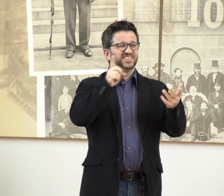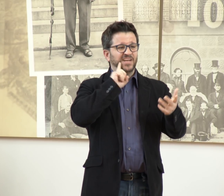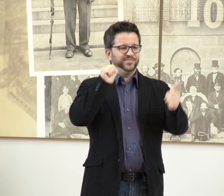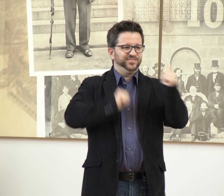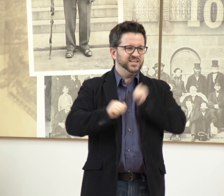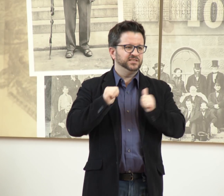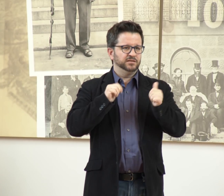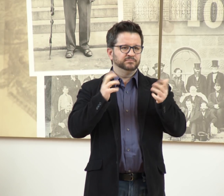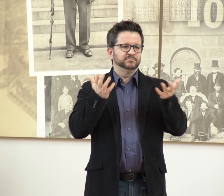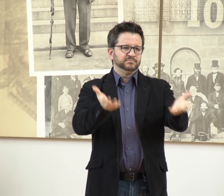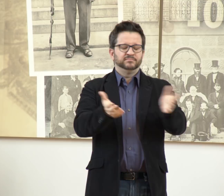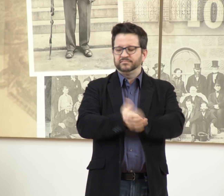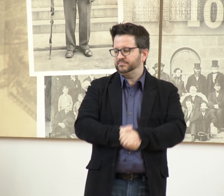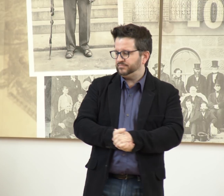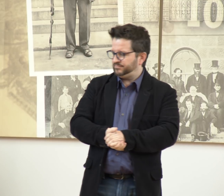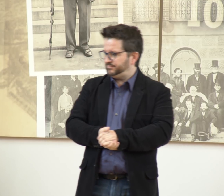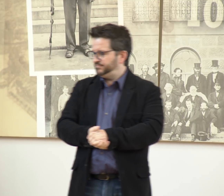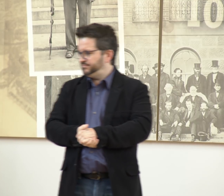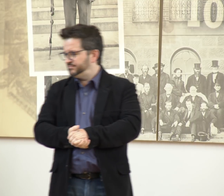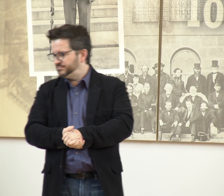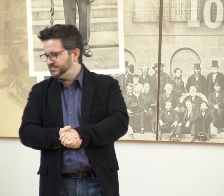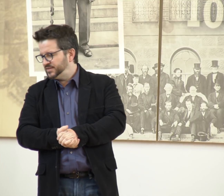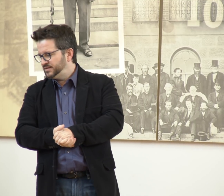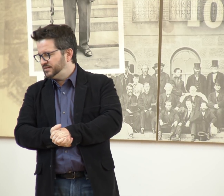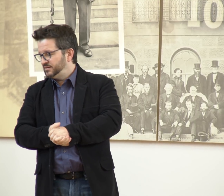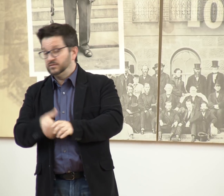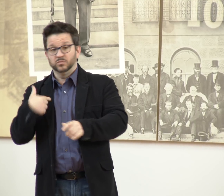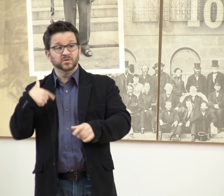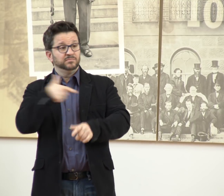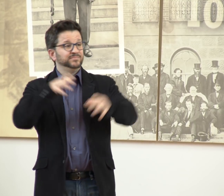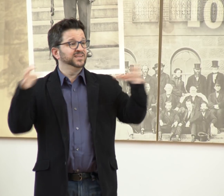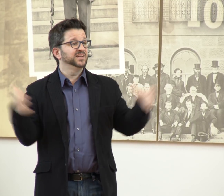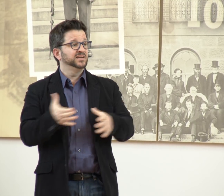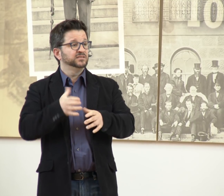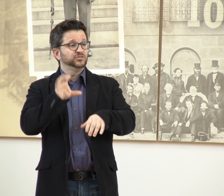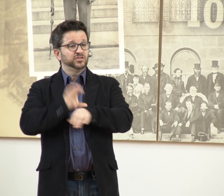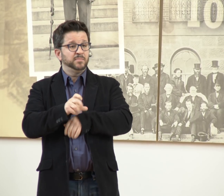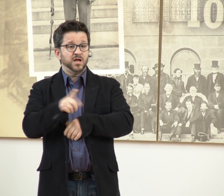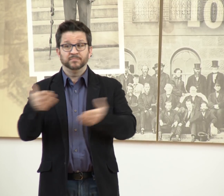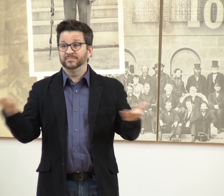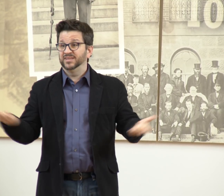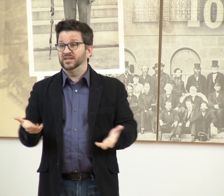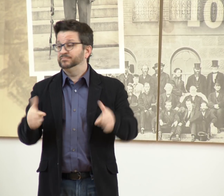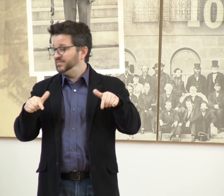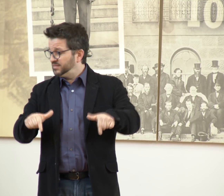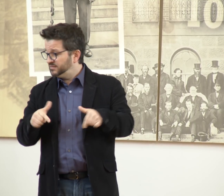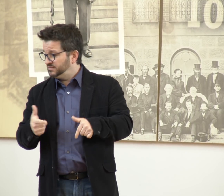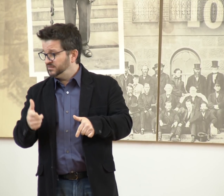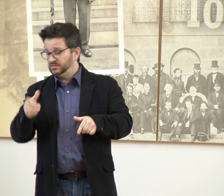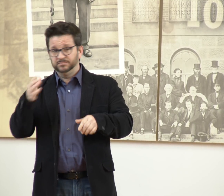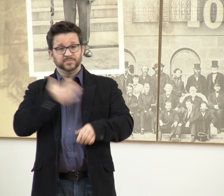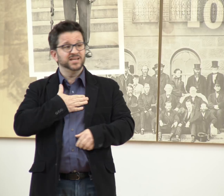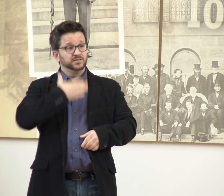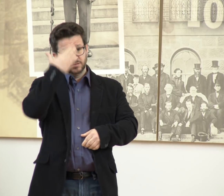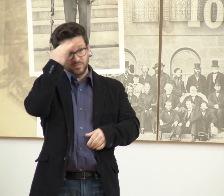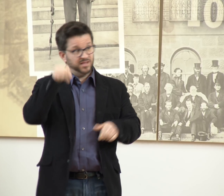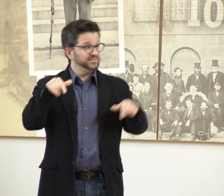dad was named after this very iconic part of the origin, and he being the origin of our performing